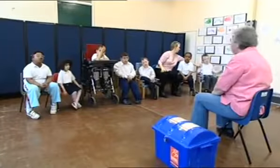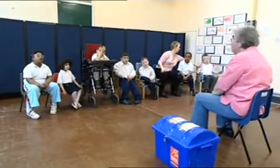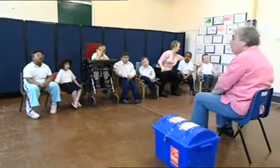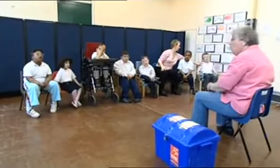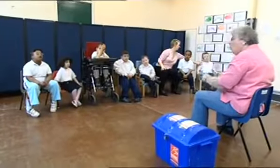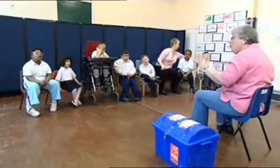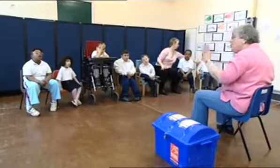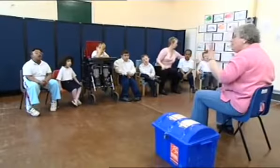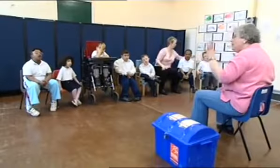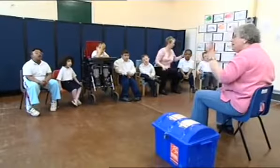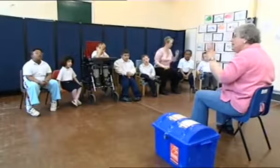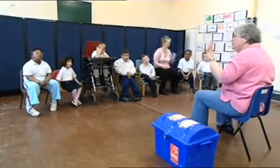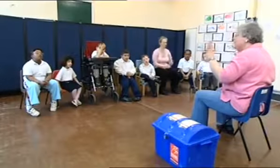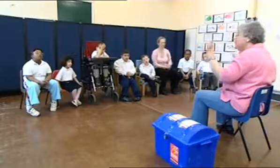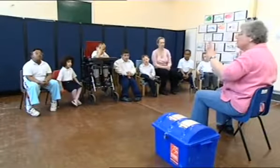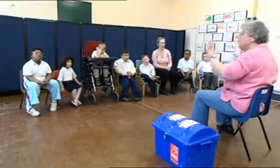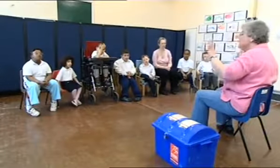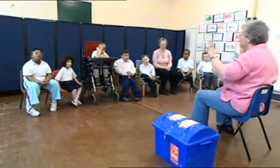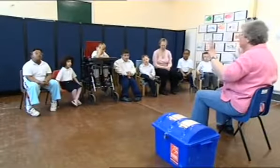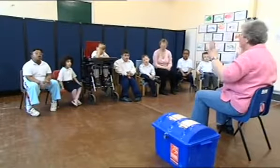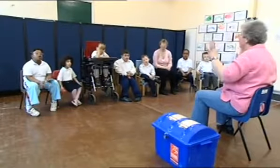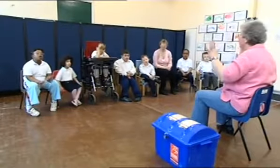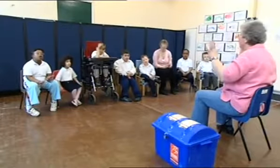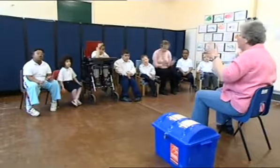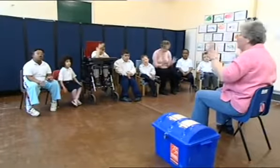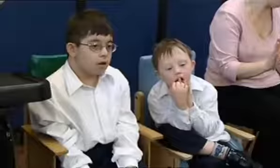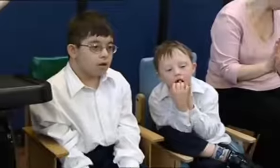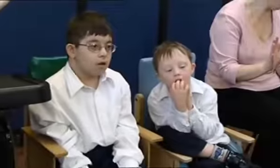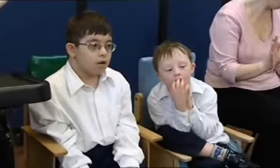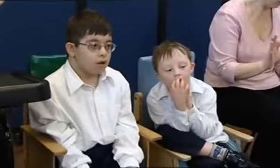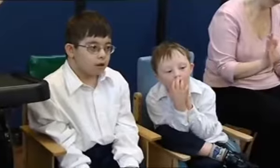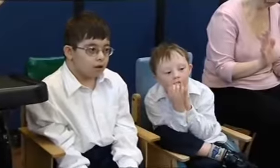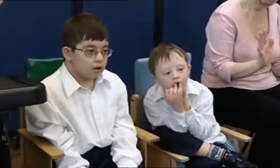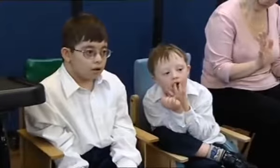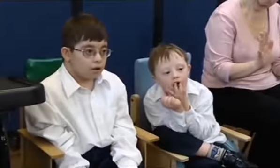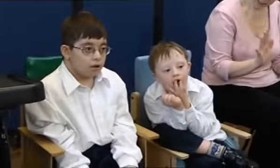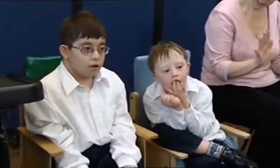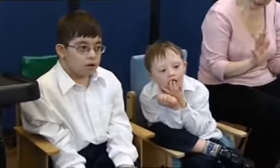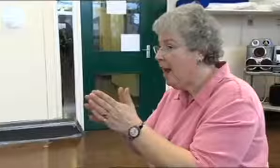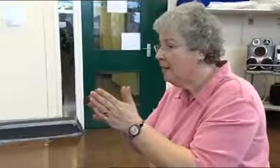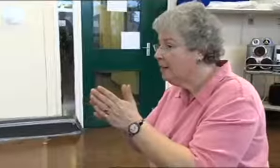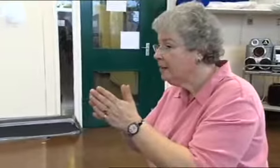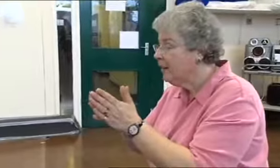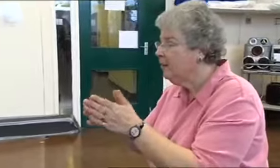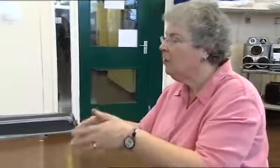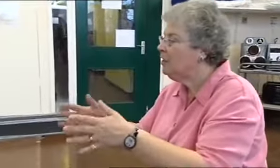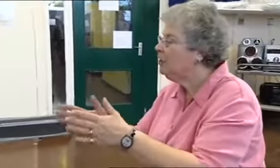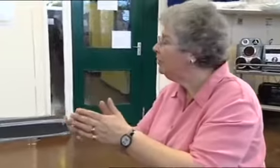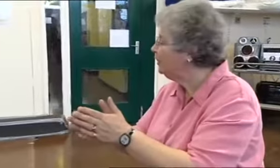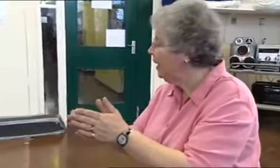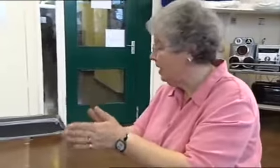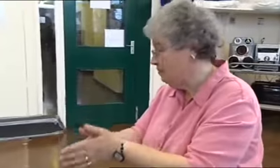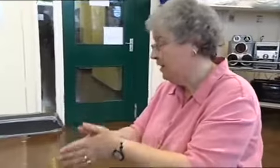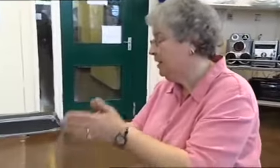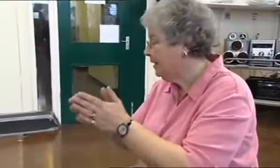This is the Mandeville School Band. Today they're having a music lesson. I'm going to clap my hands and you're going to do the